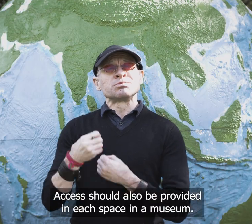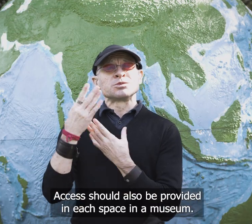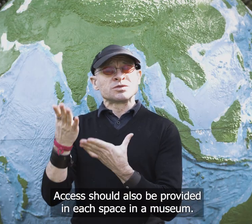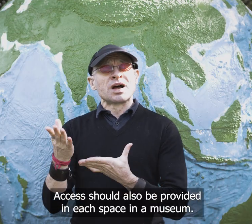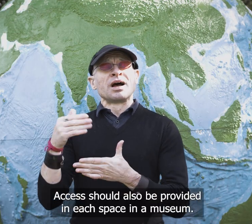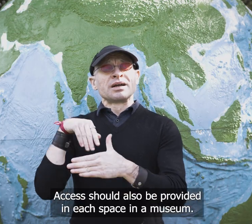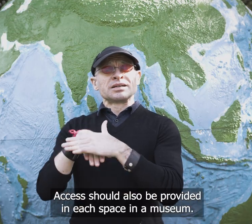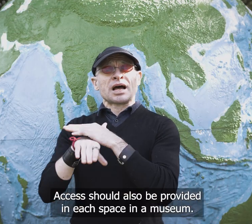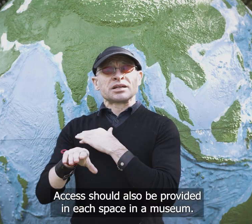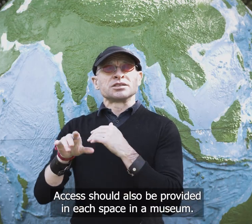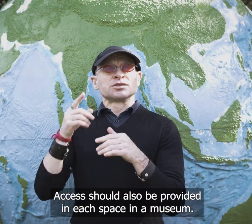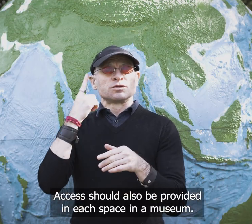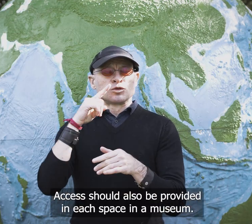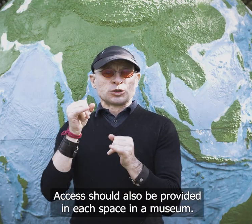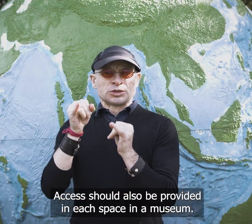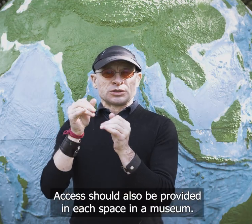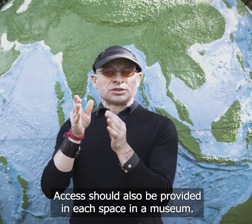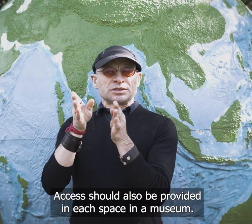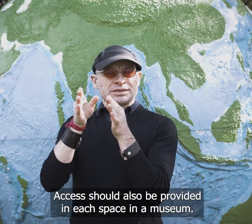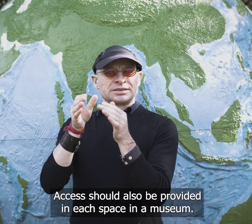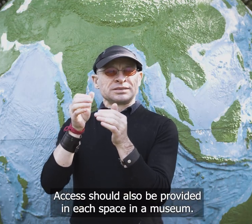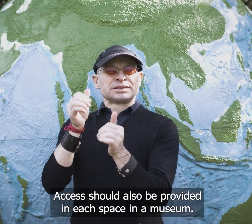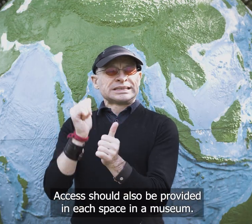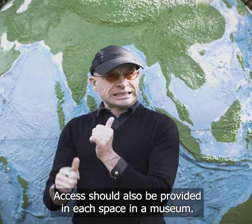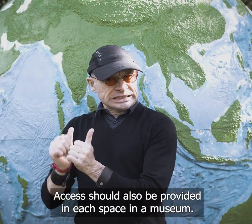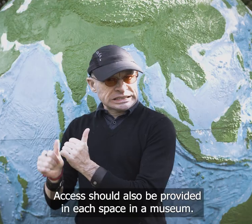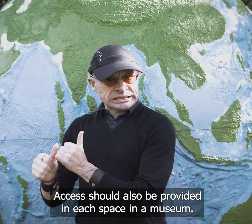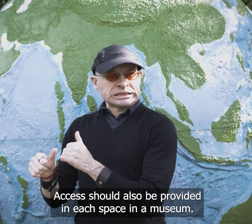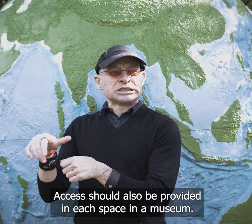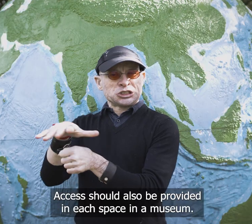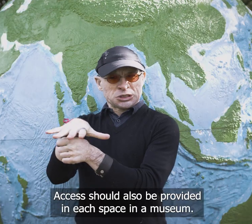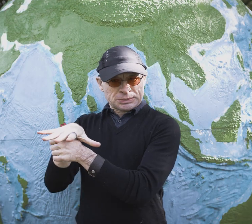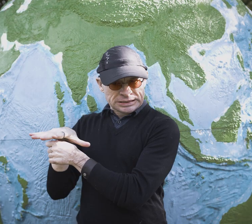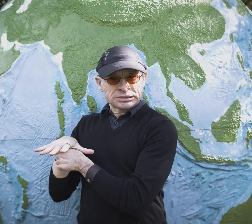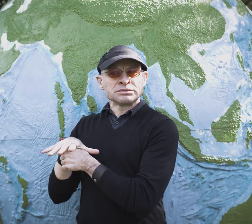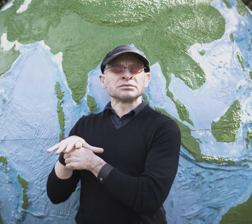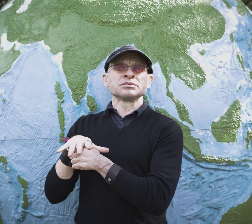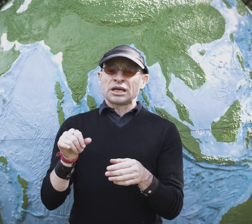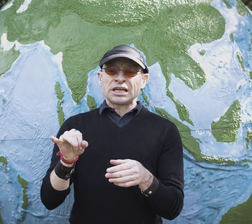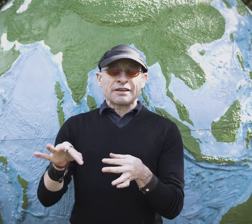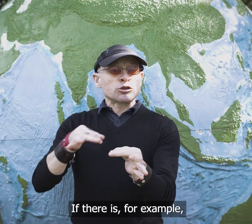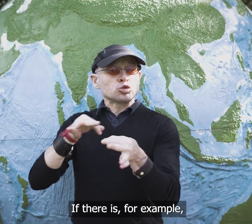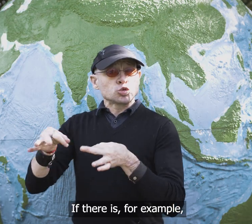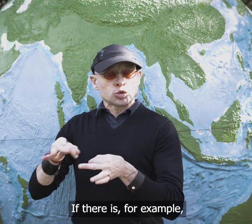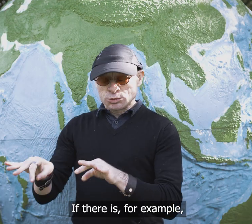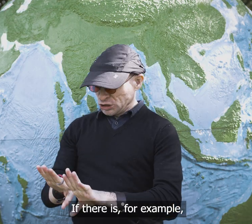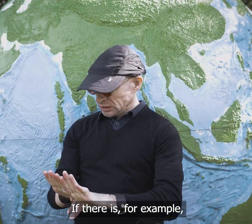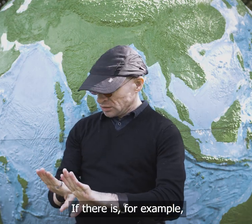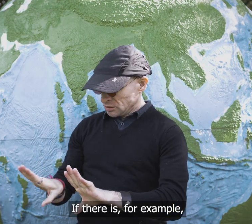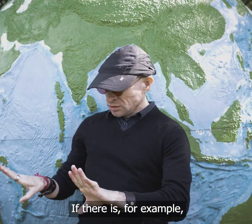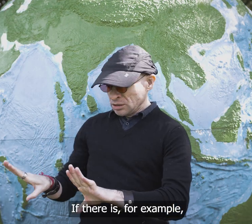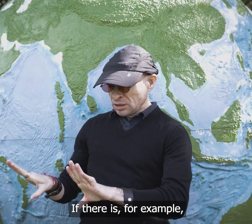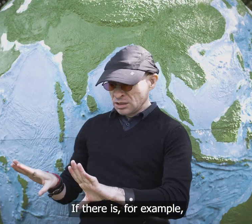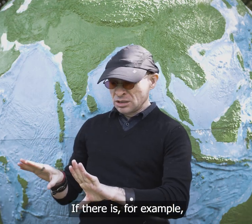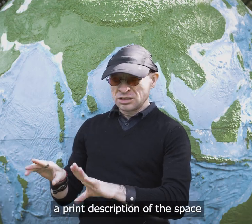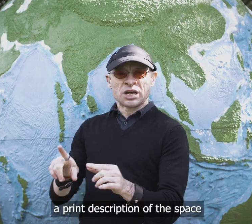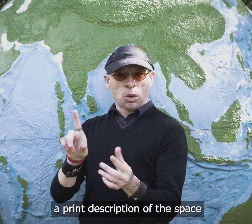Access should also be provided in each space in a museum. If there is, for example, a